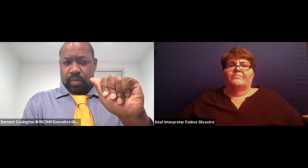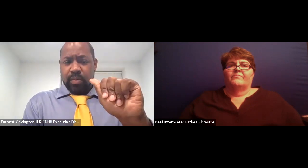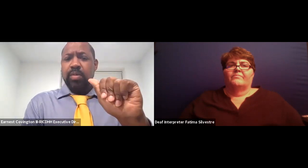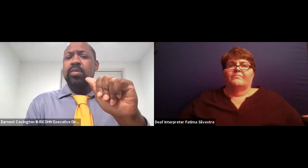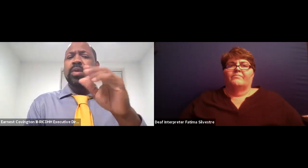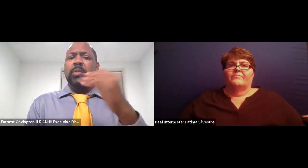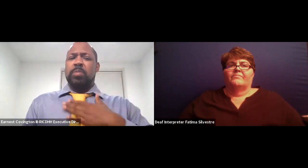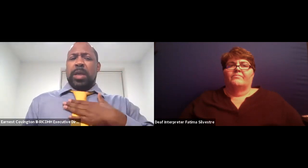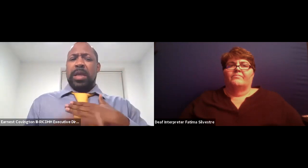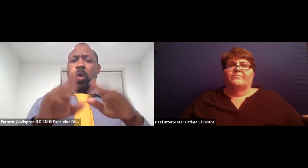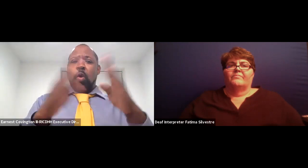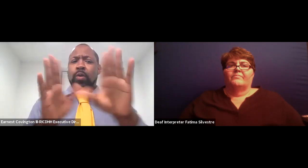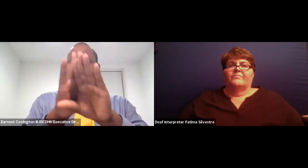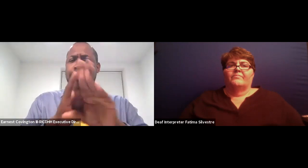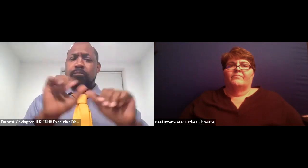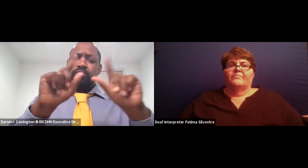have